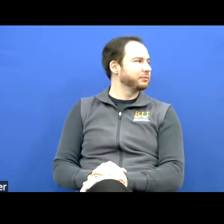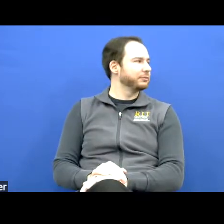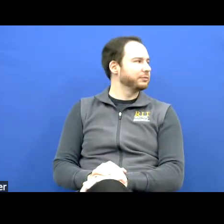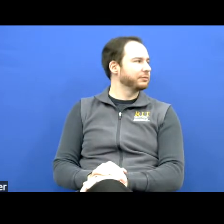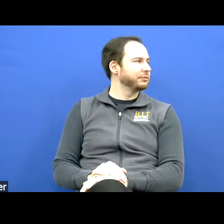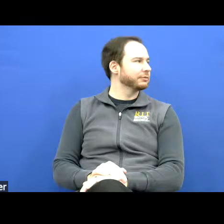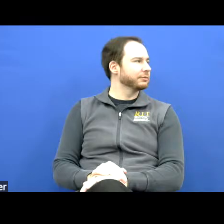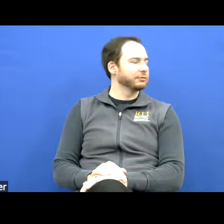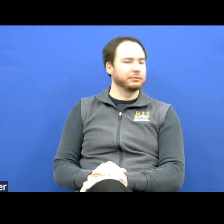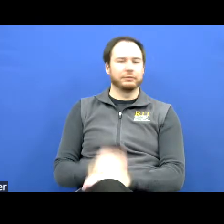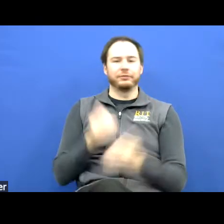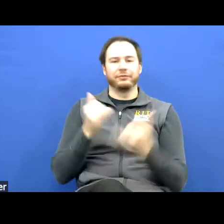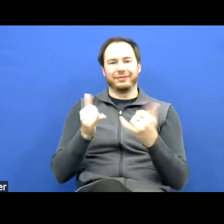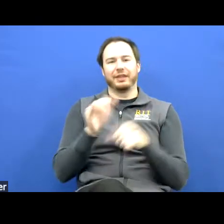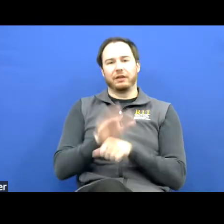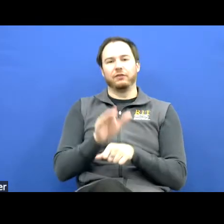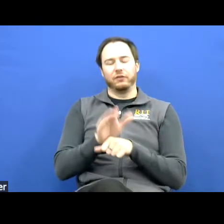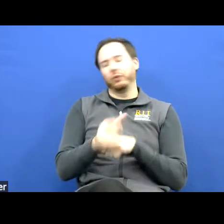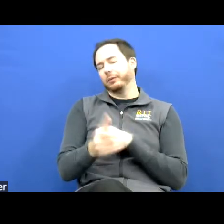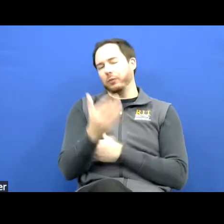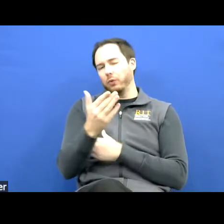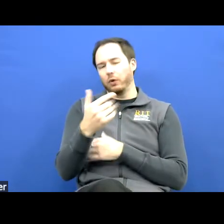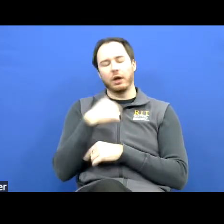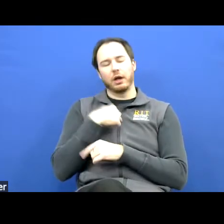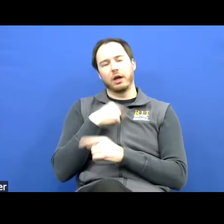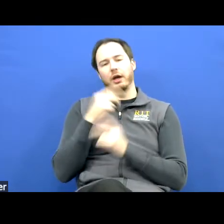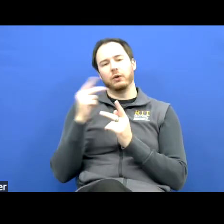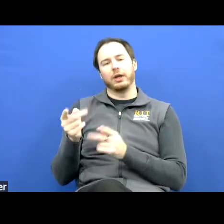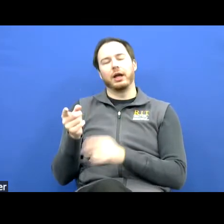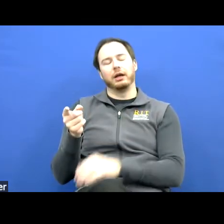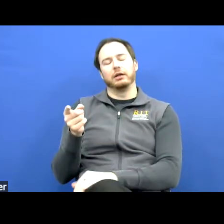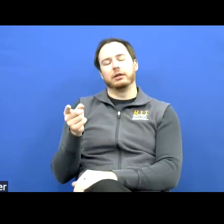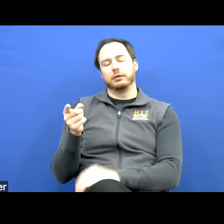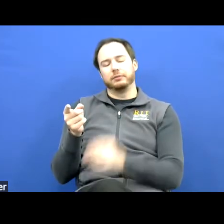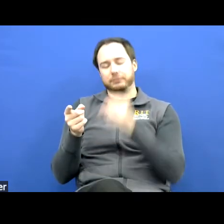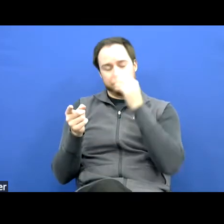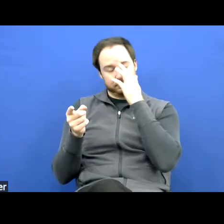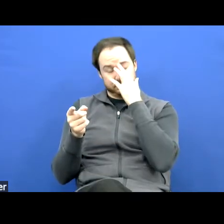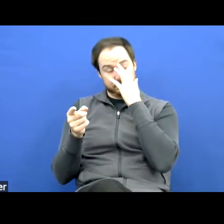this afternoon this morning I was at a,